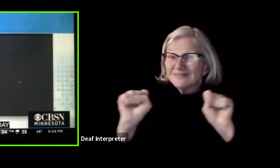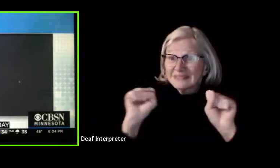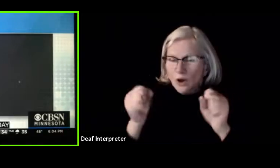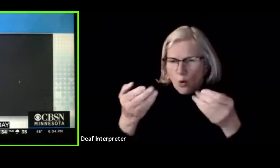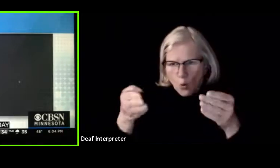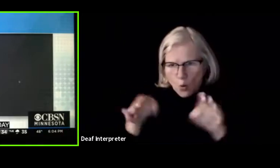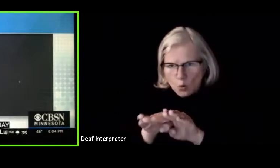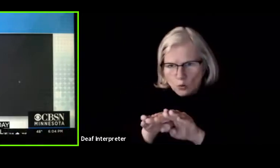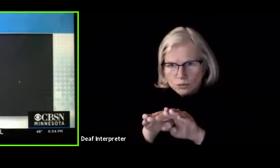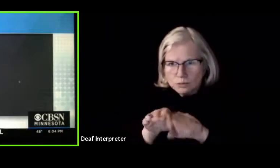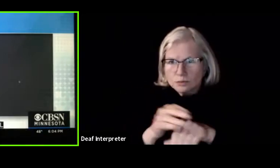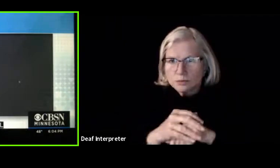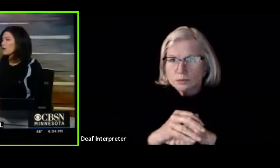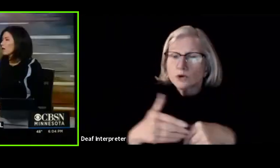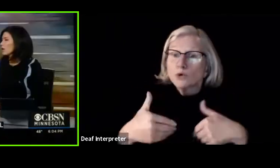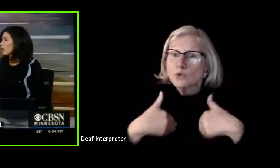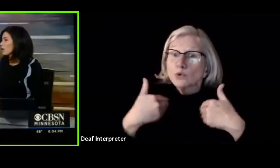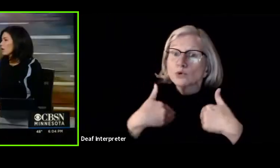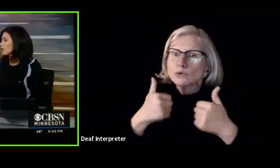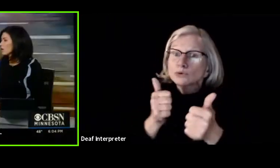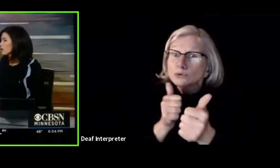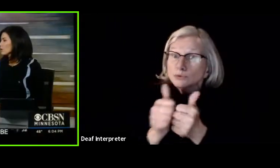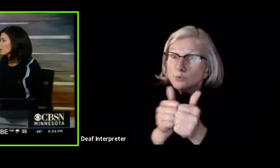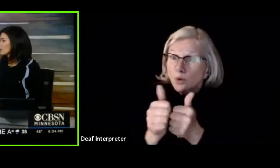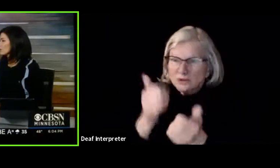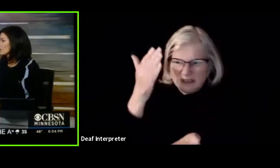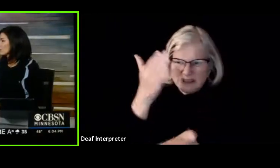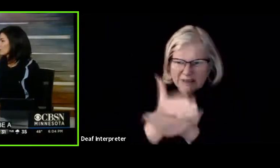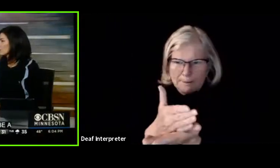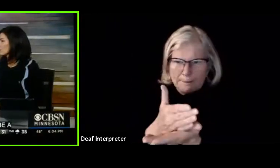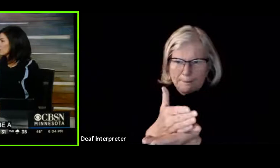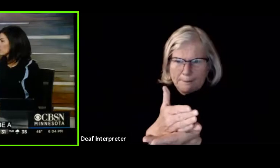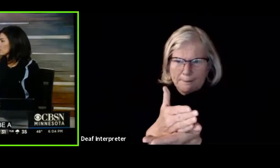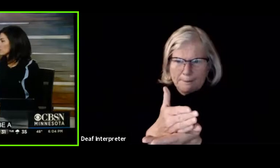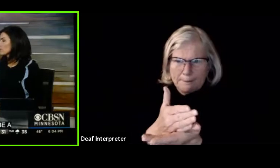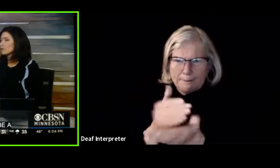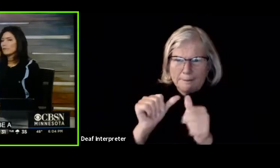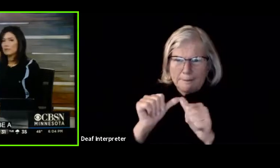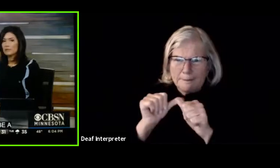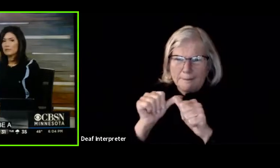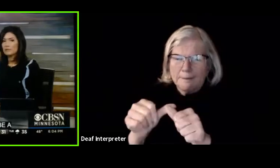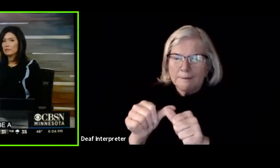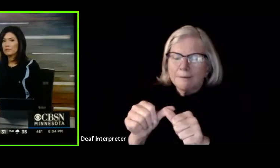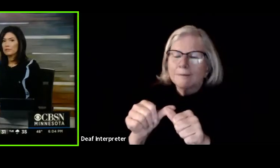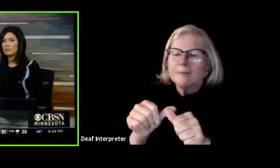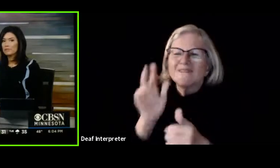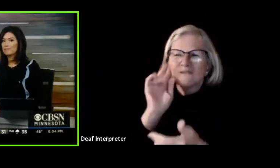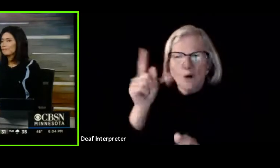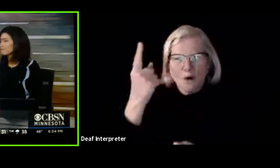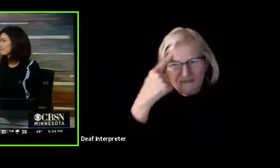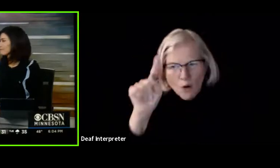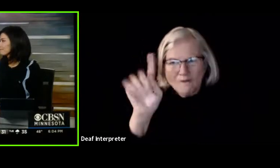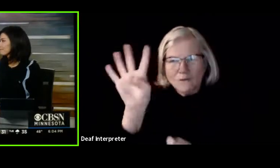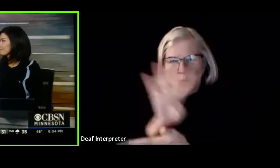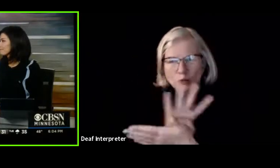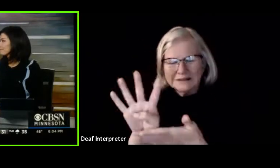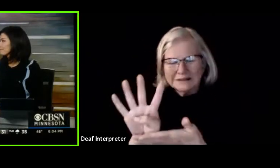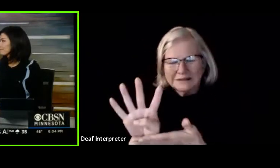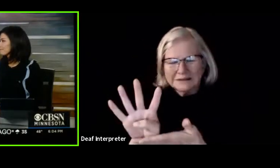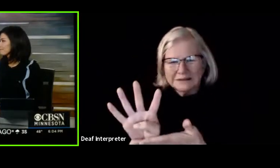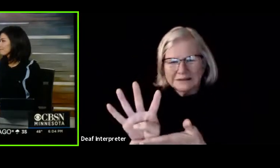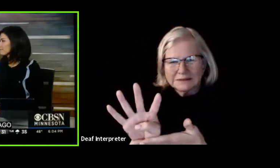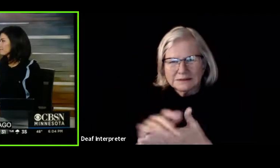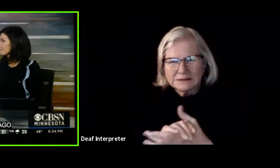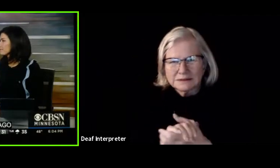about 4 weeks. Also, the governor 2 days ago on his call mentioned the fact that he compared us right